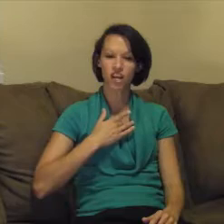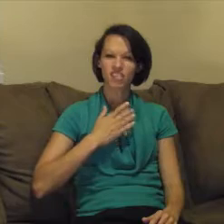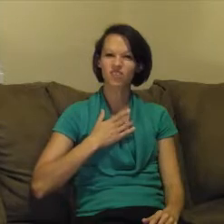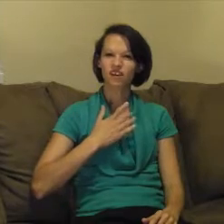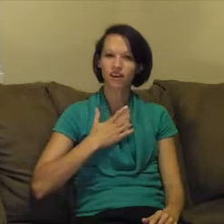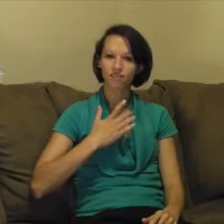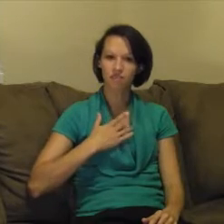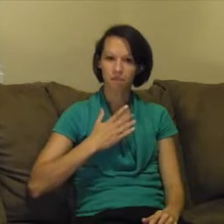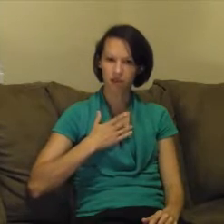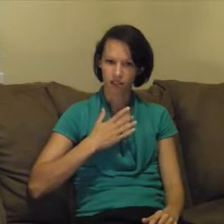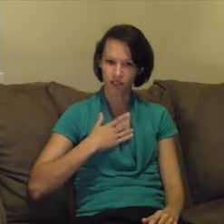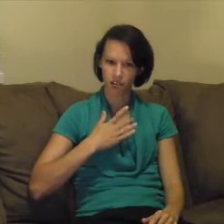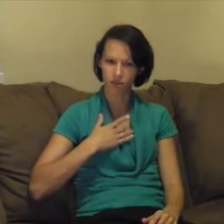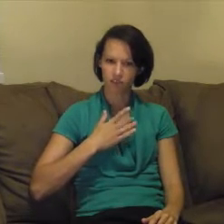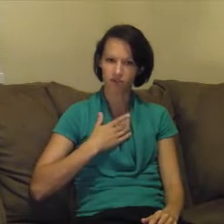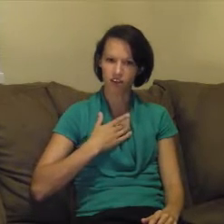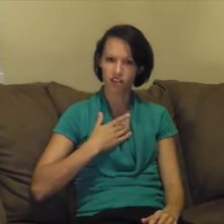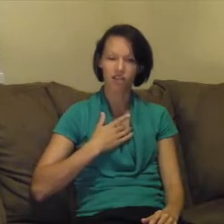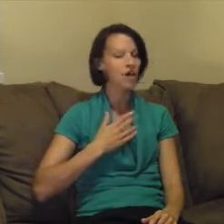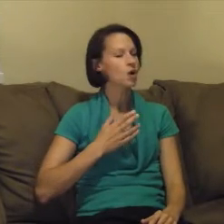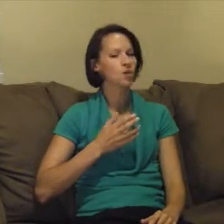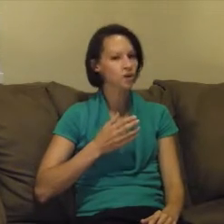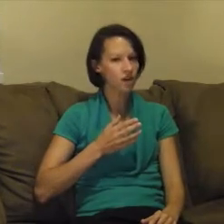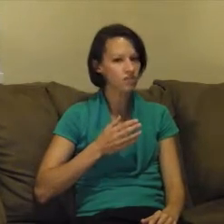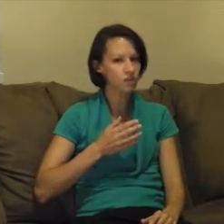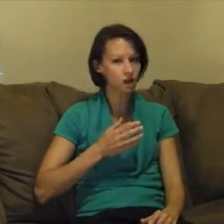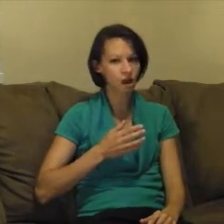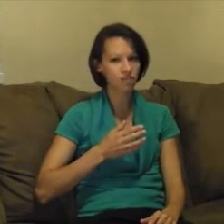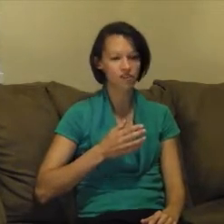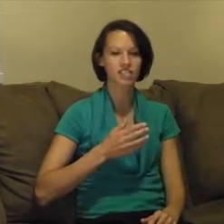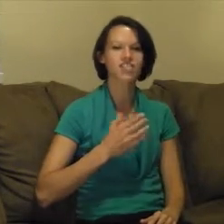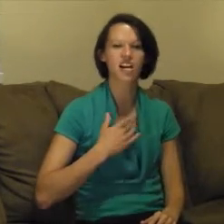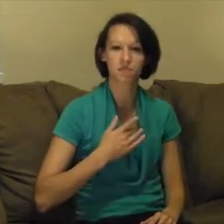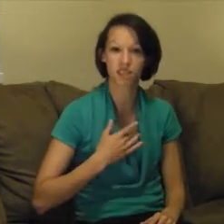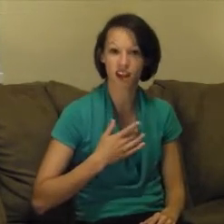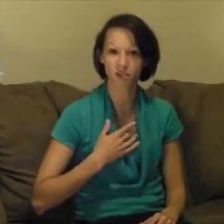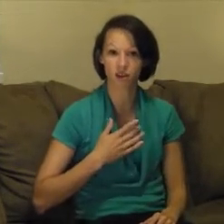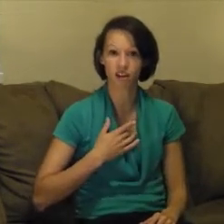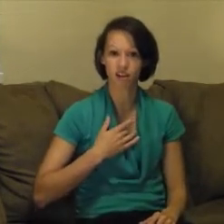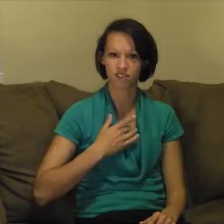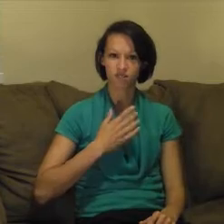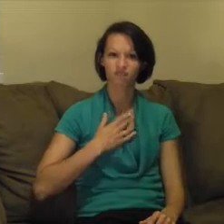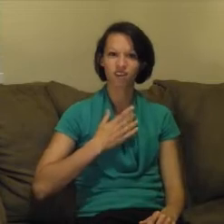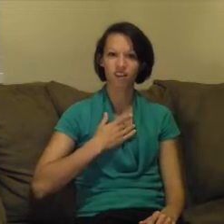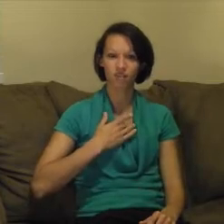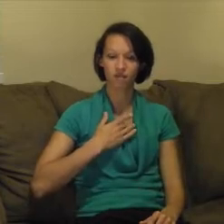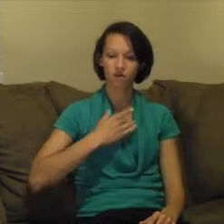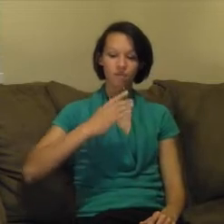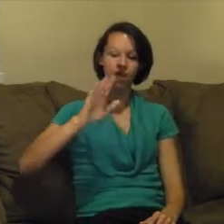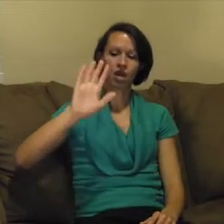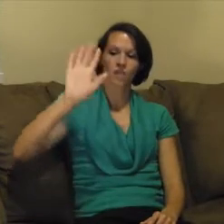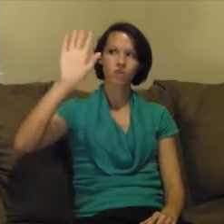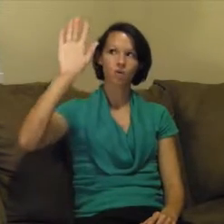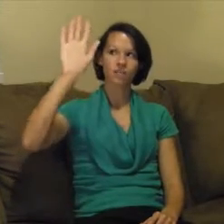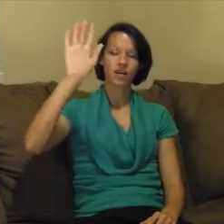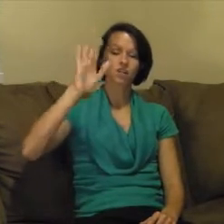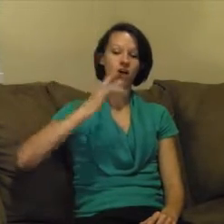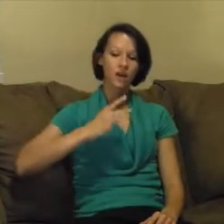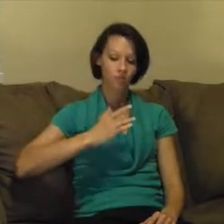chest. You can kind of thump it, and you can feel it. We don't have to do it hard for this sign, but that's where it is. You can feel it thump. So we take our tall man and we